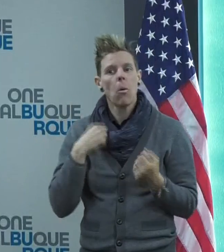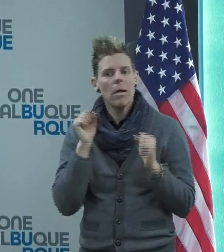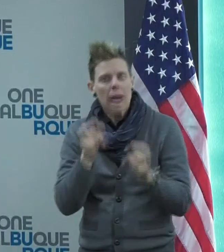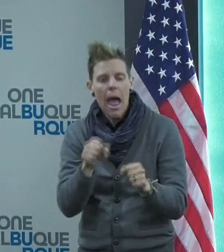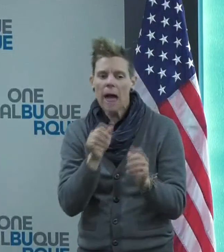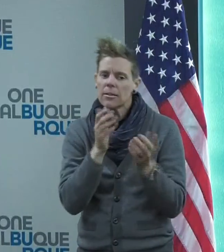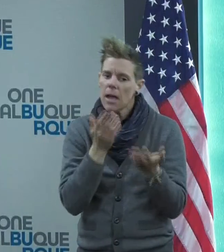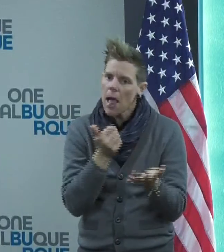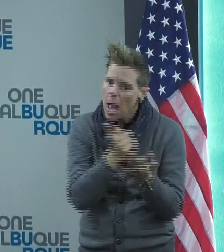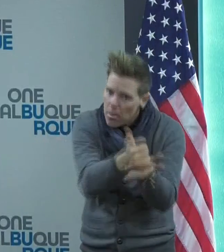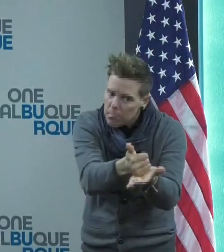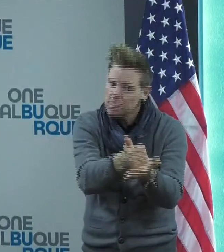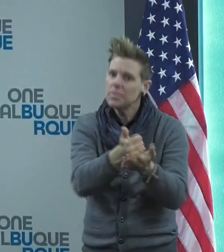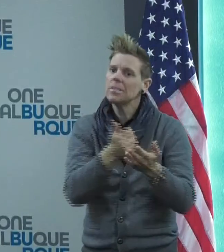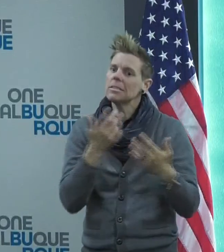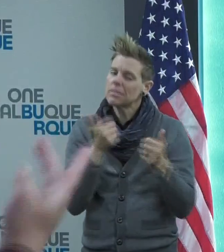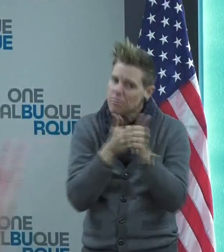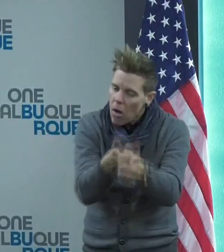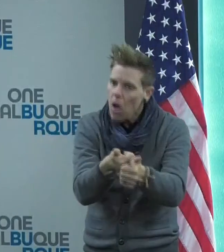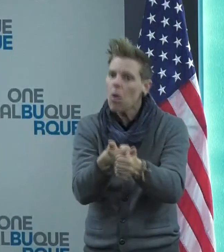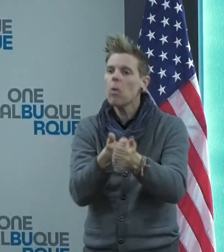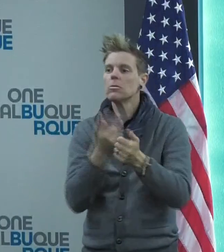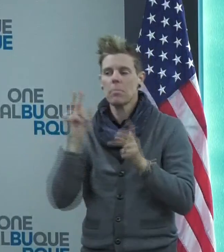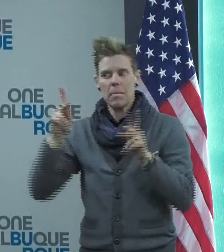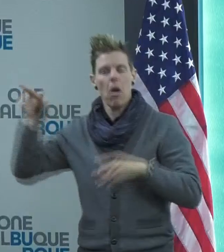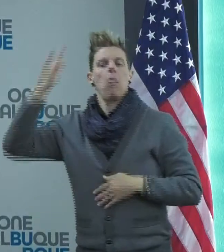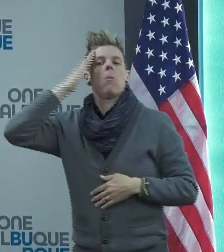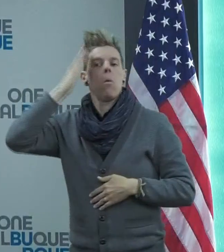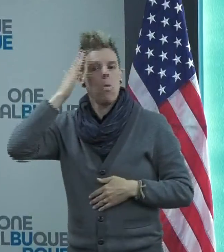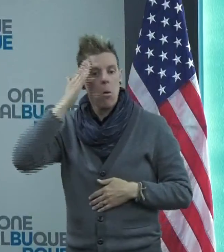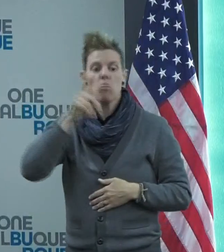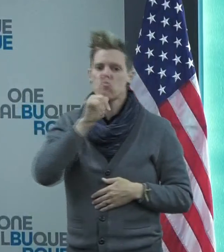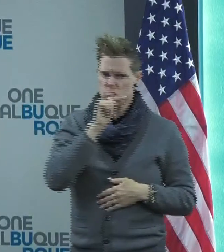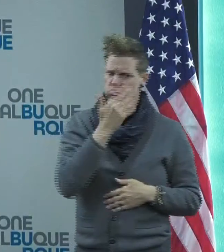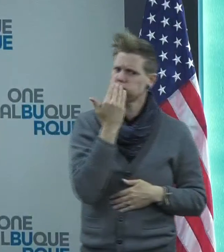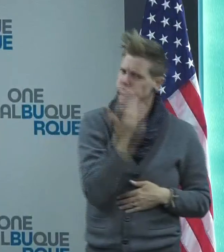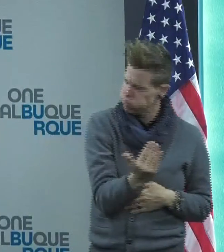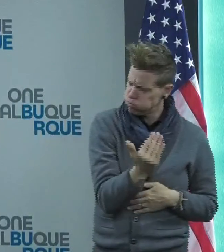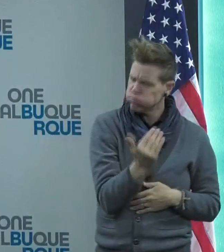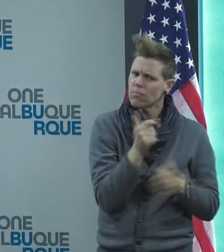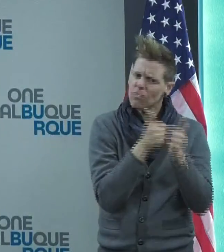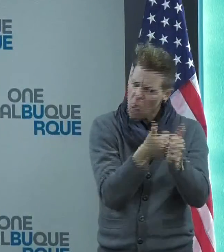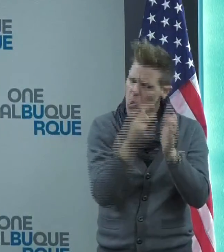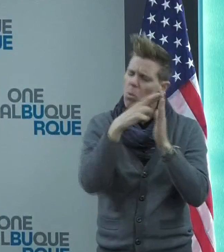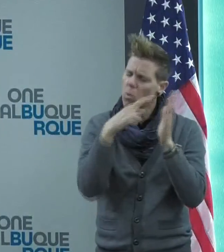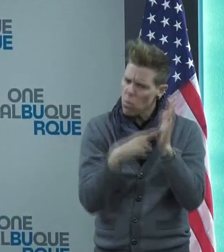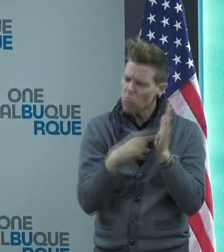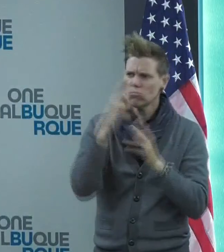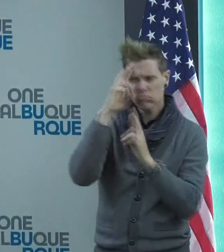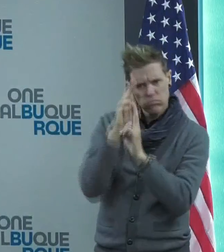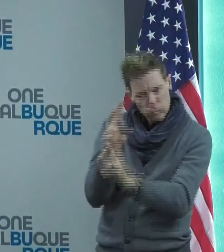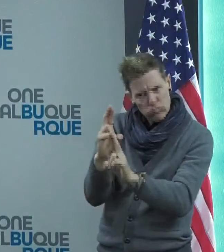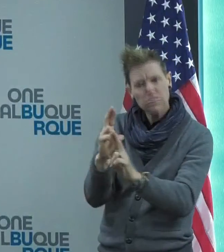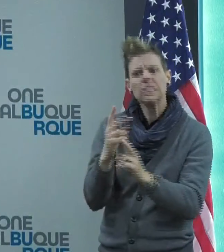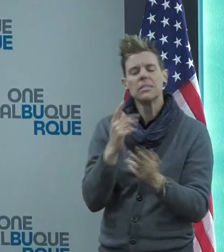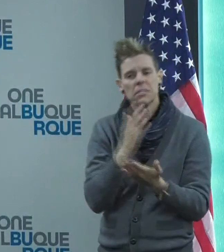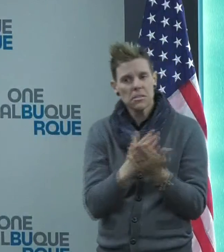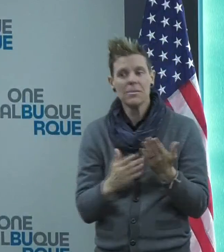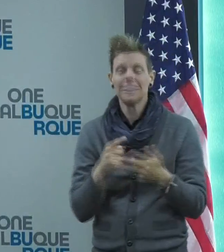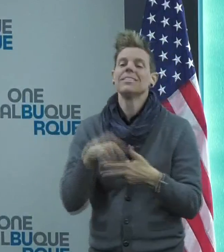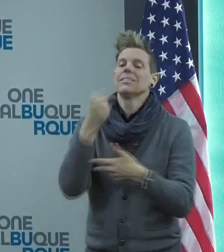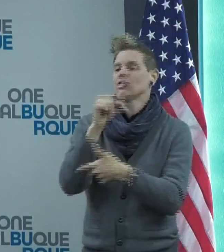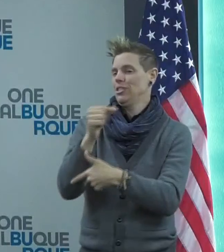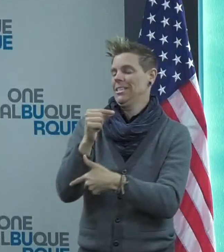encourage everyone to really pay attention to these orders. And, green chili turns yellow on its way to red,